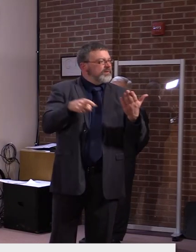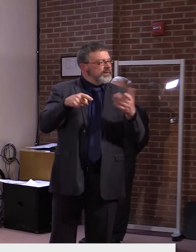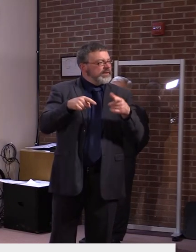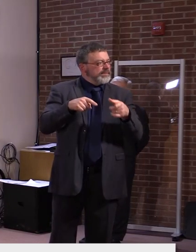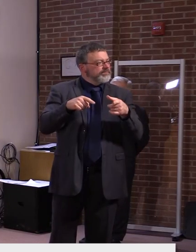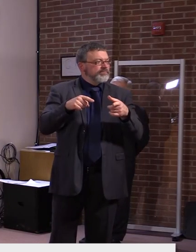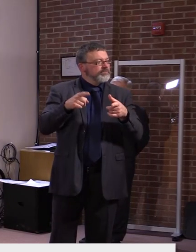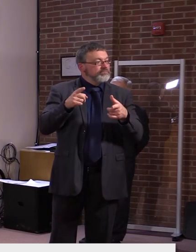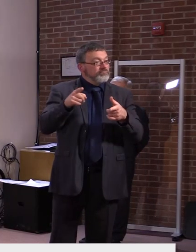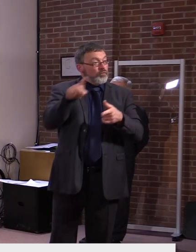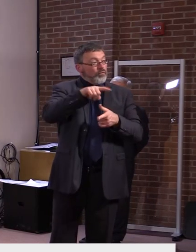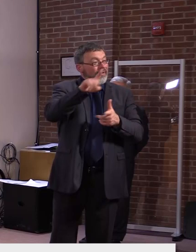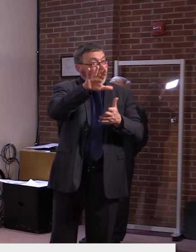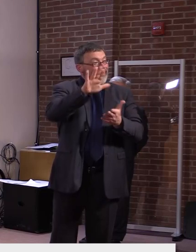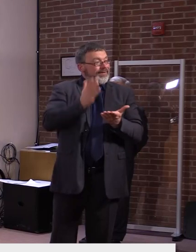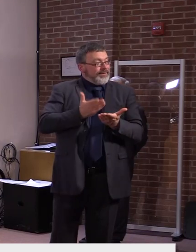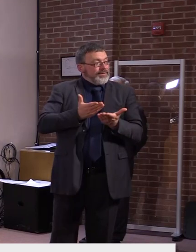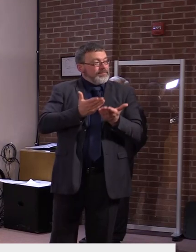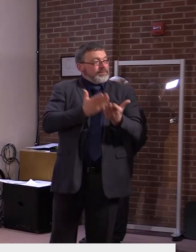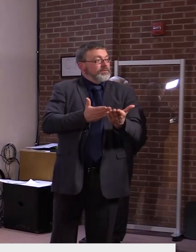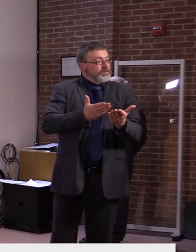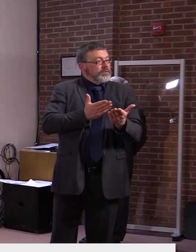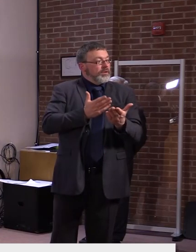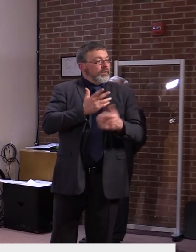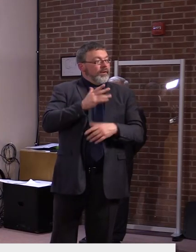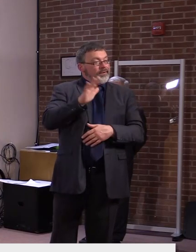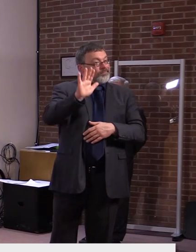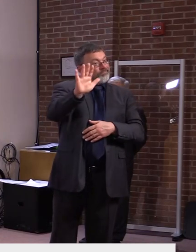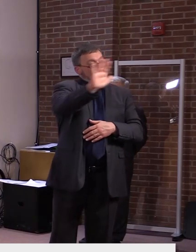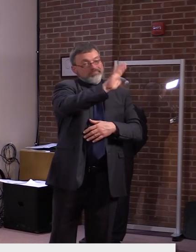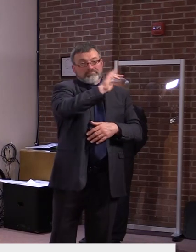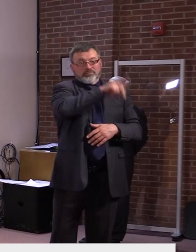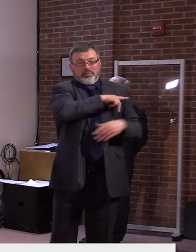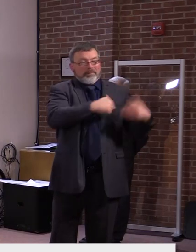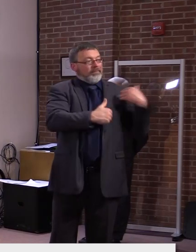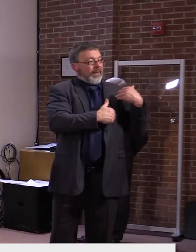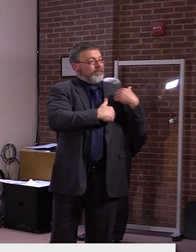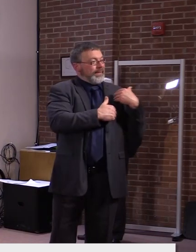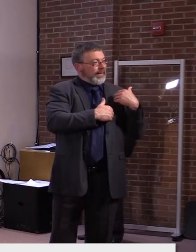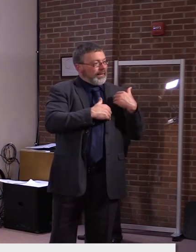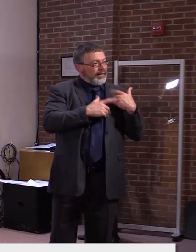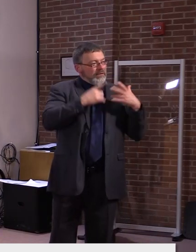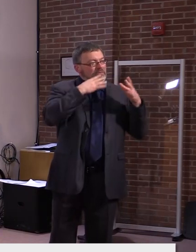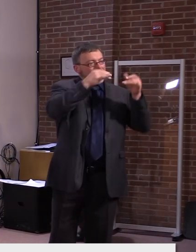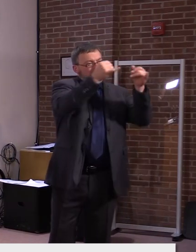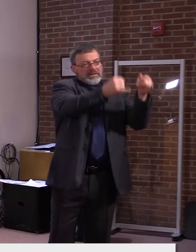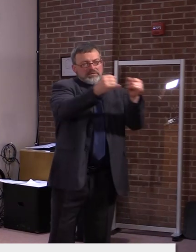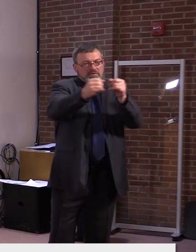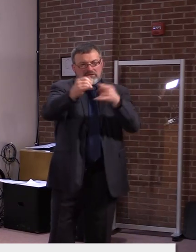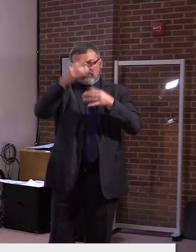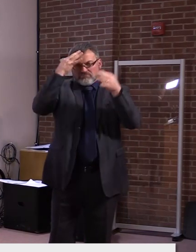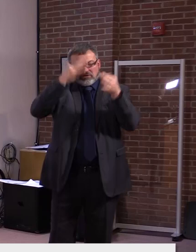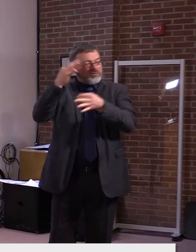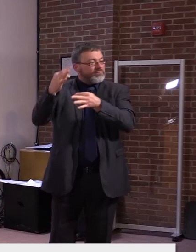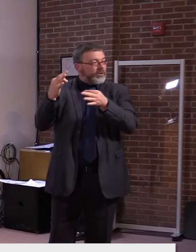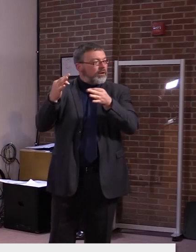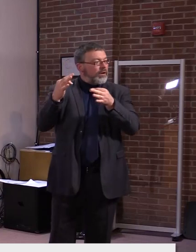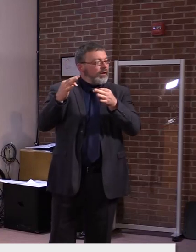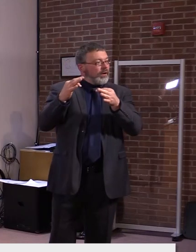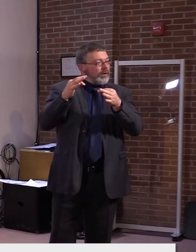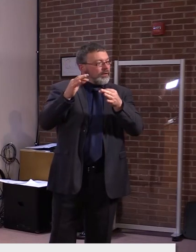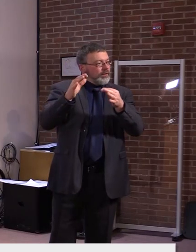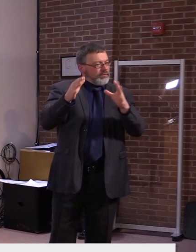know, previous rhetoric about personal responsibility, you know, individual decision-making was connected to this overall level